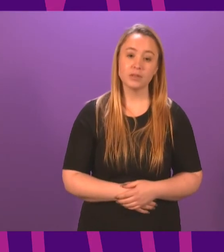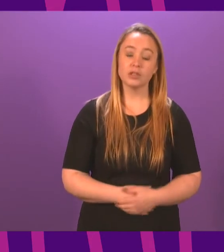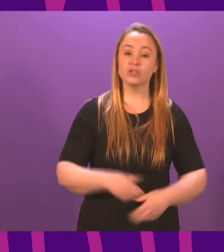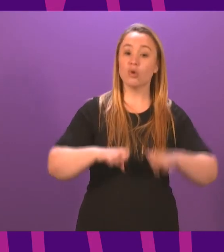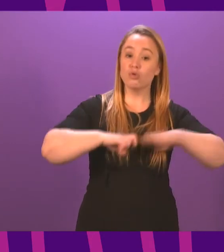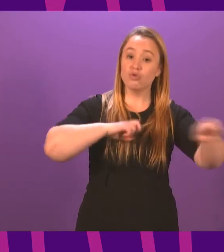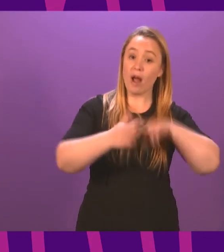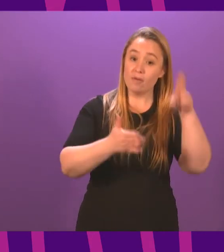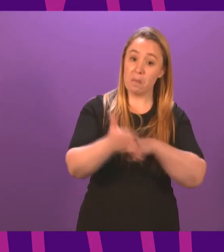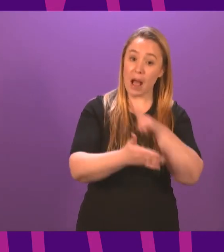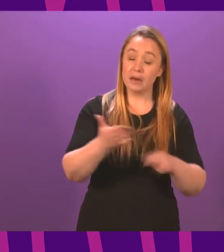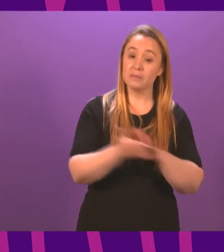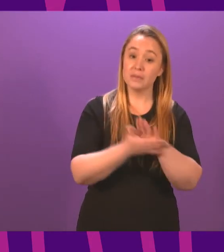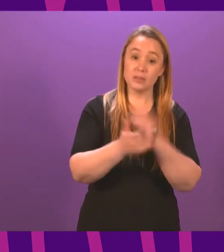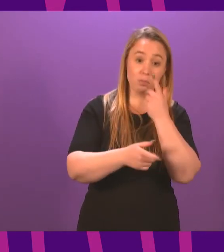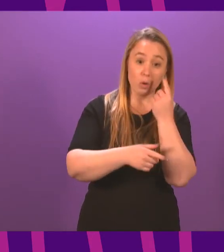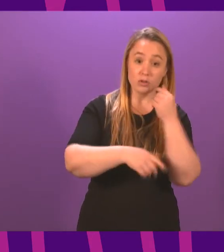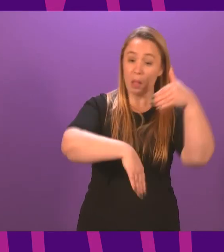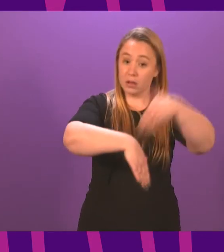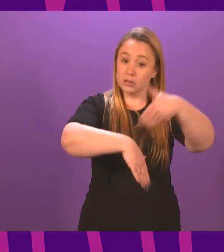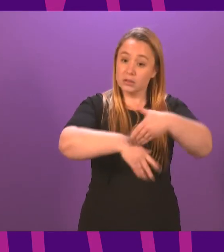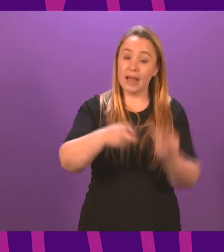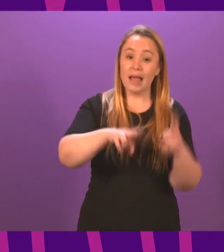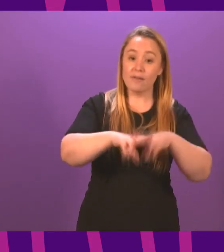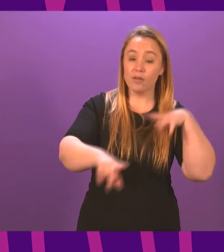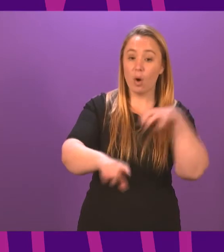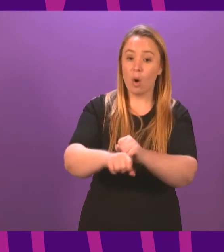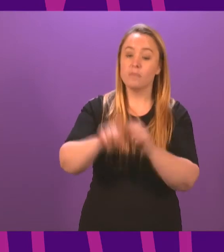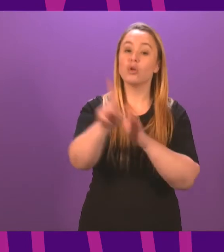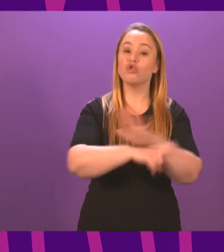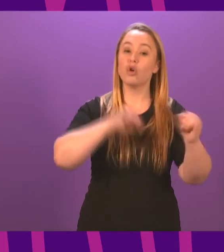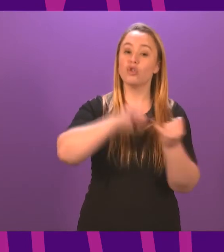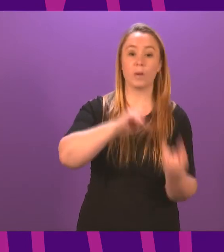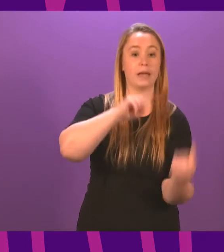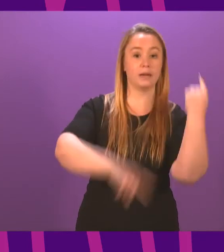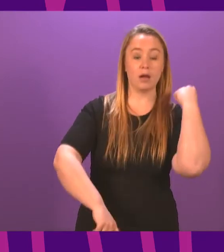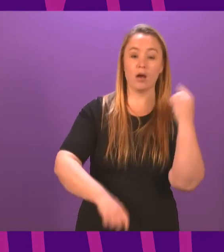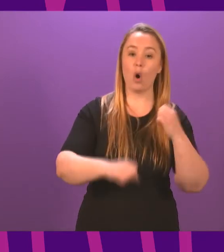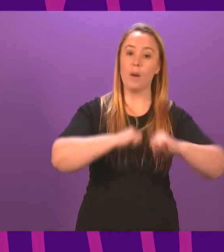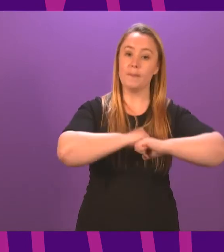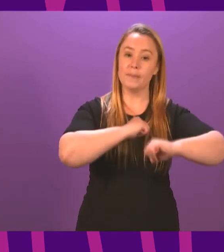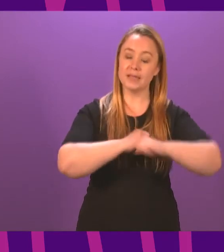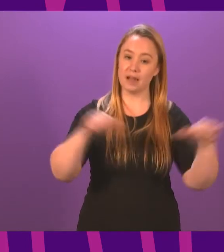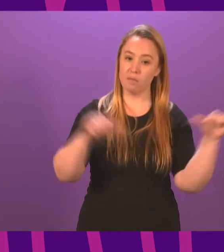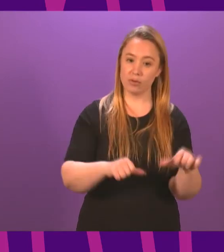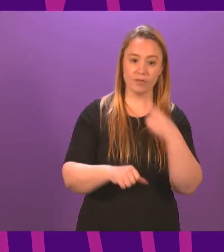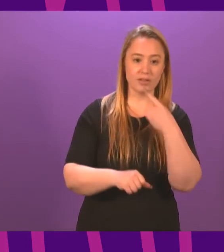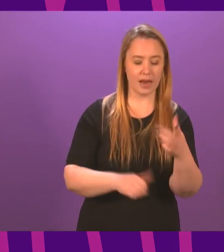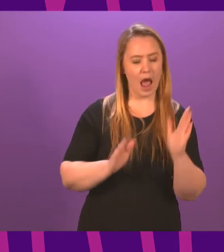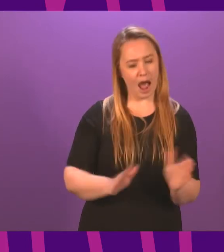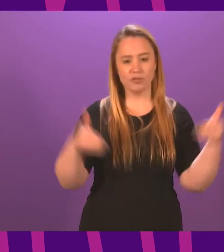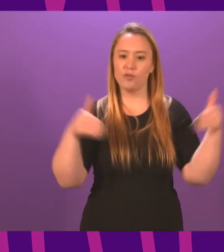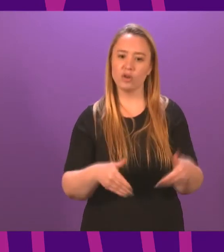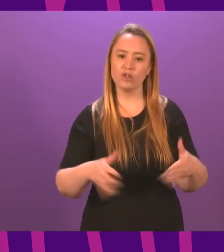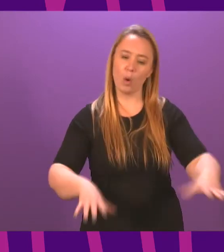criminal charges, can I remind the Chamber of John Swinney's words on Friday during his media brief? He said, we have got to concentrate on